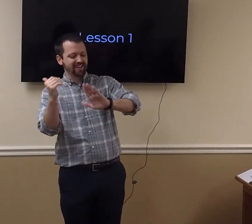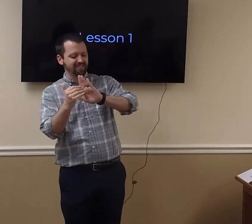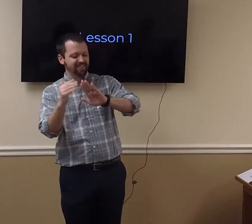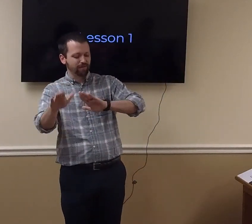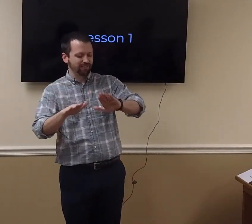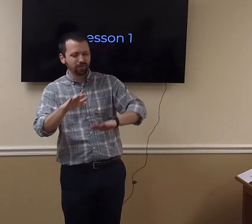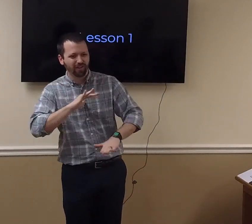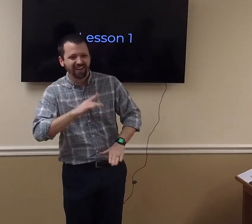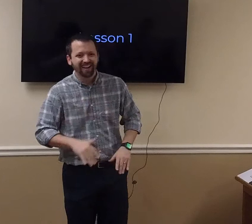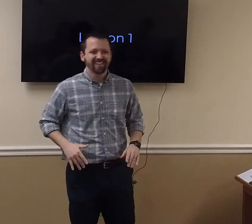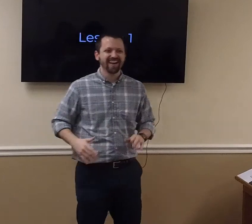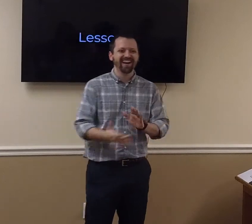10,000 steps. I